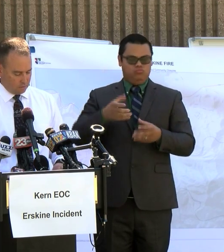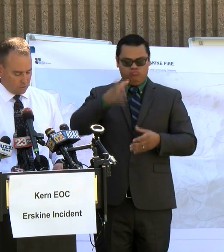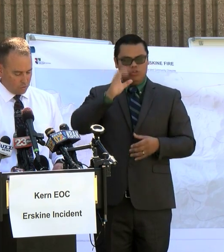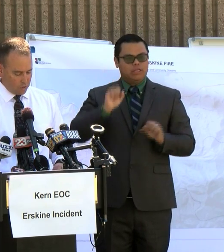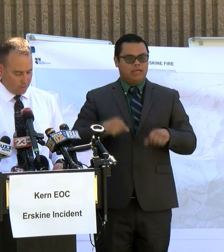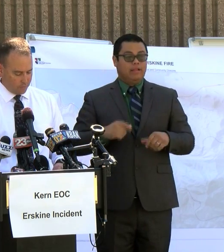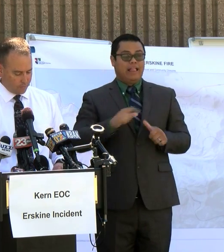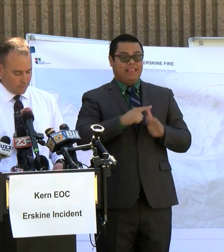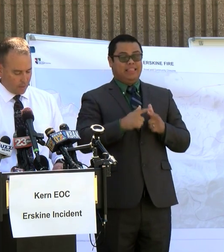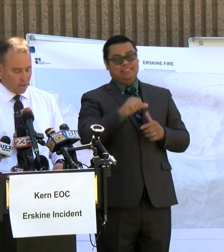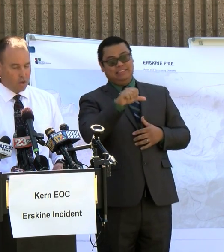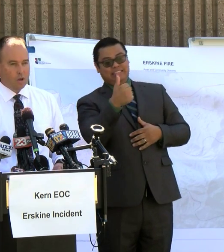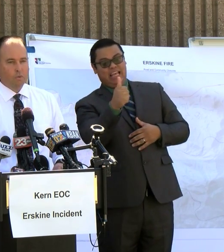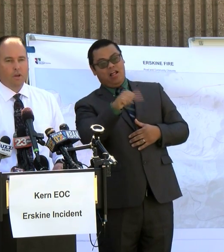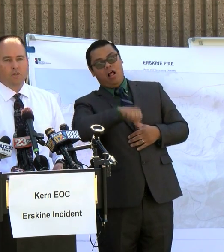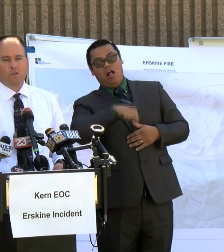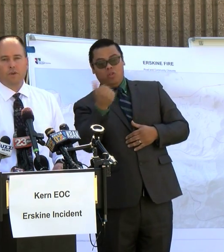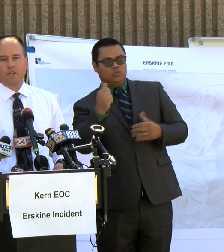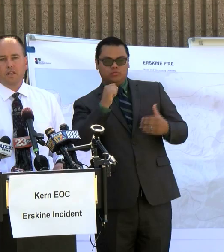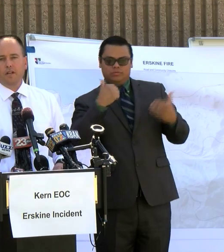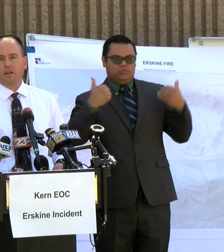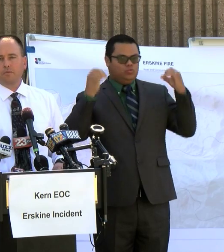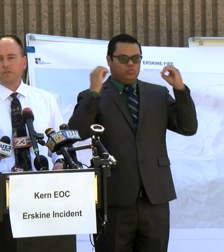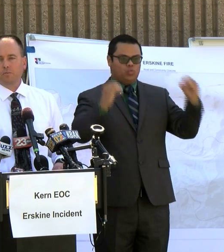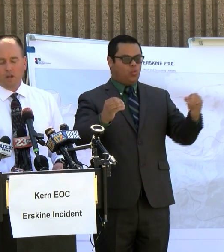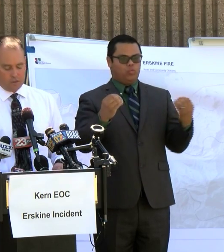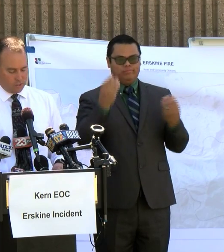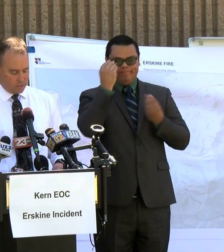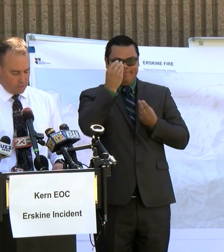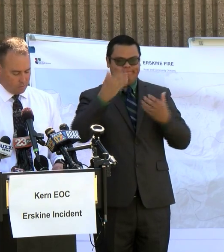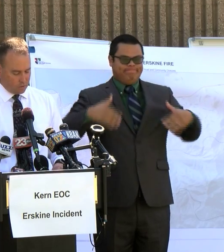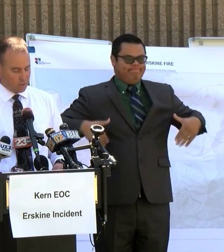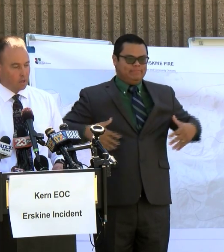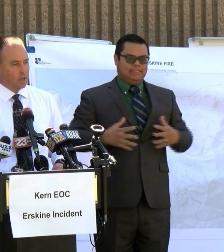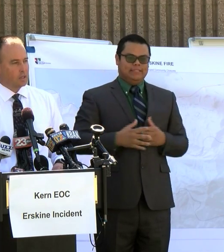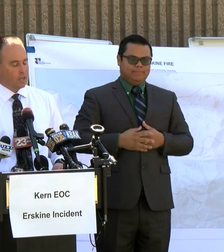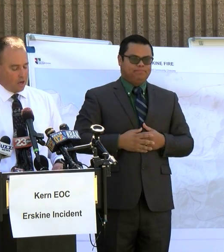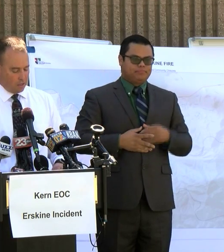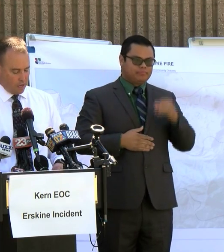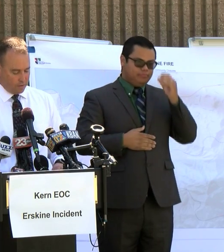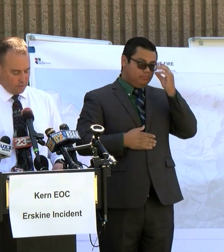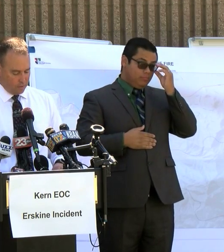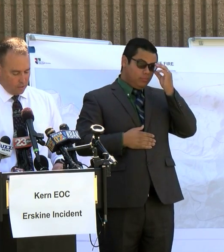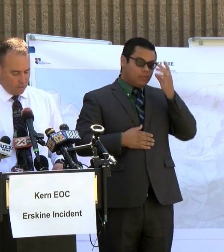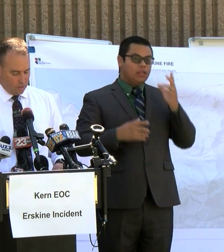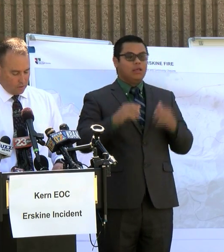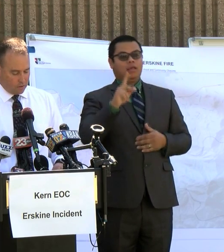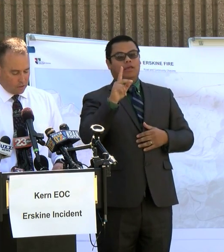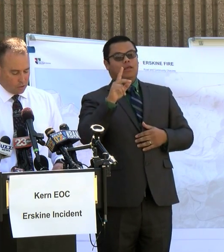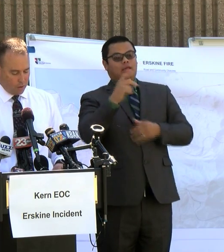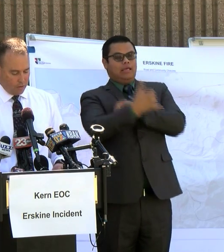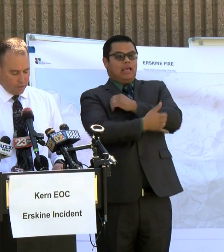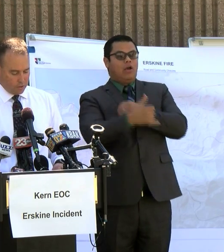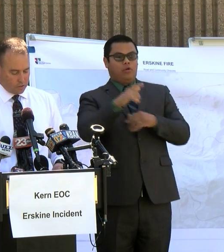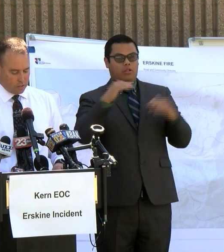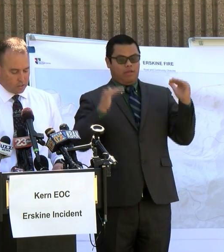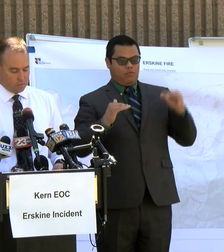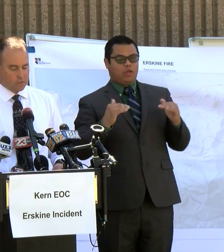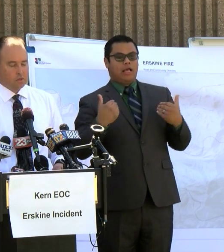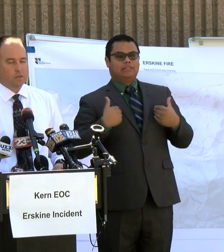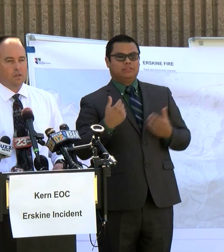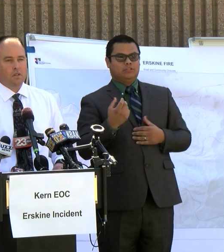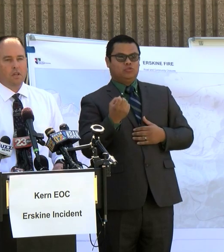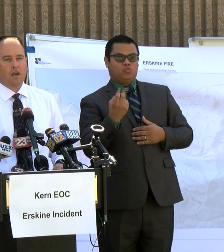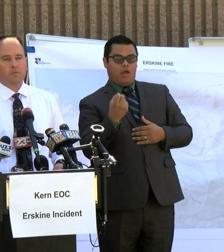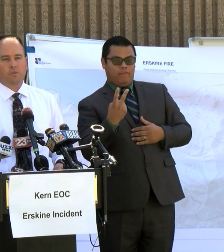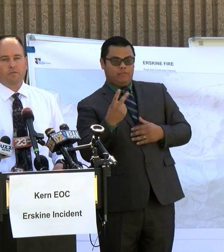on this morning. We also regulate a number of smaller systems at the county level. There are 12 of those